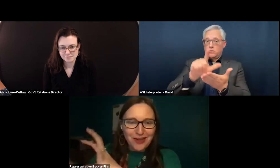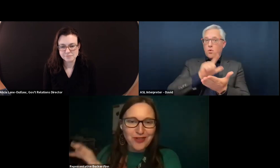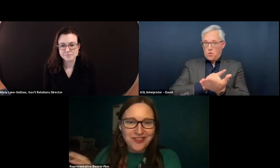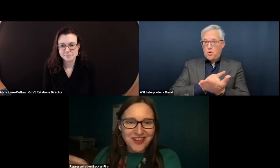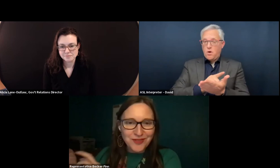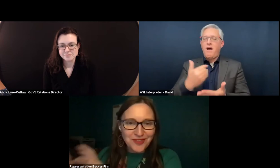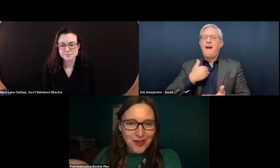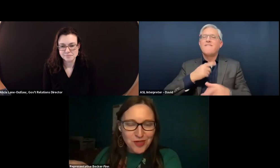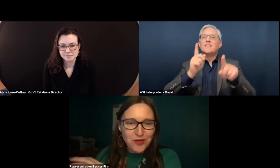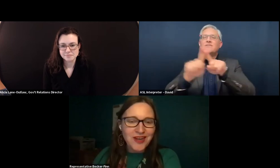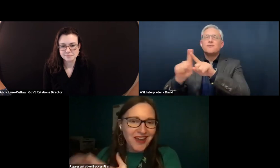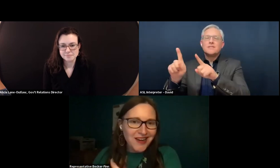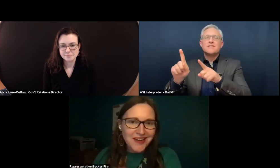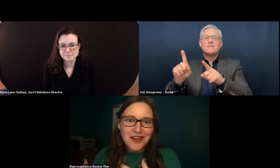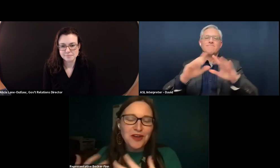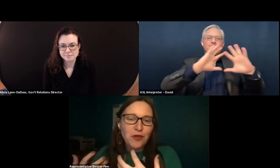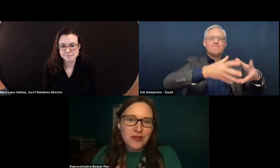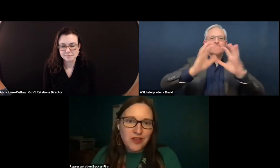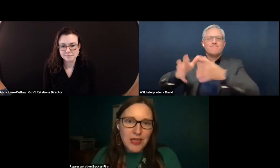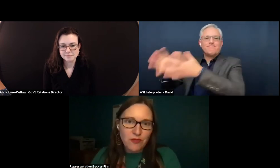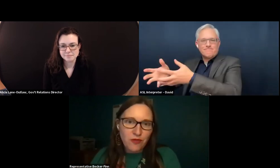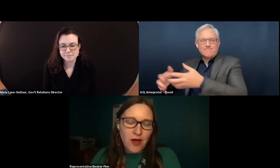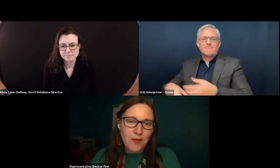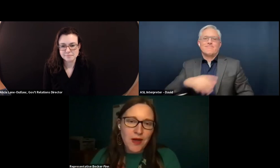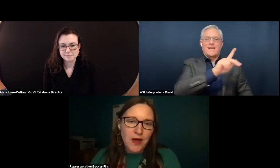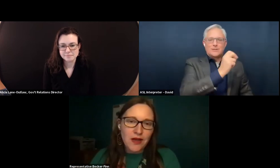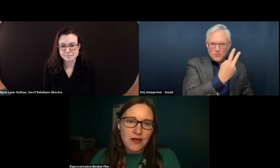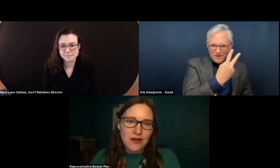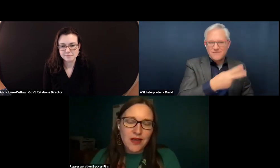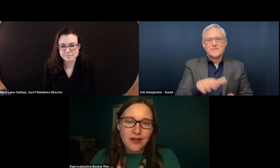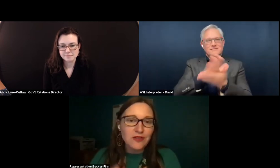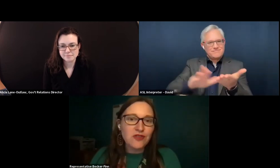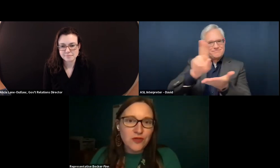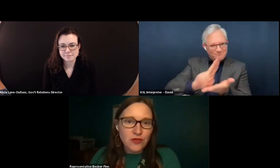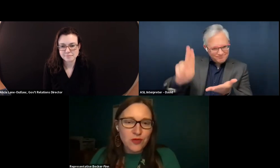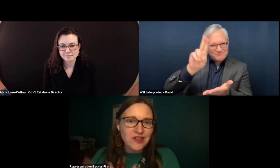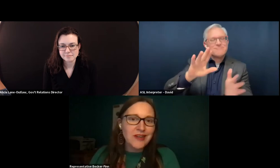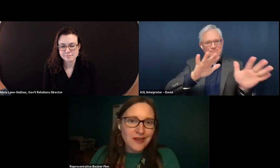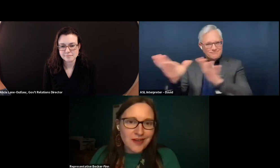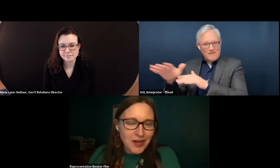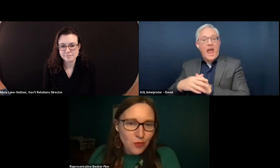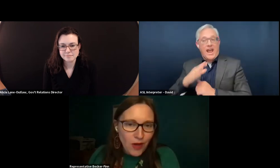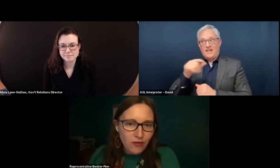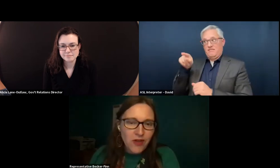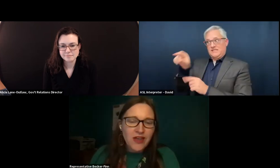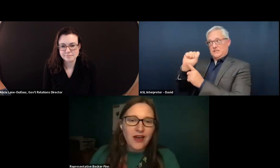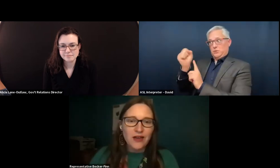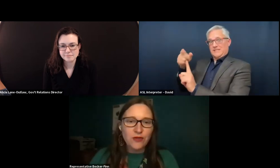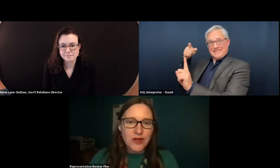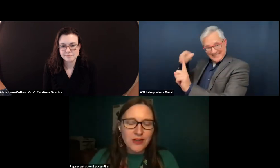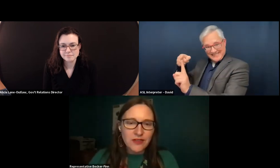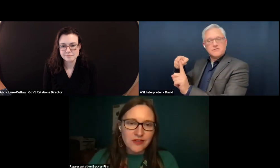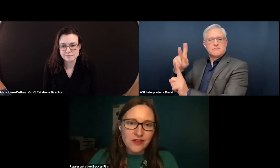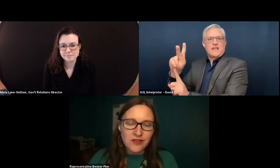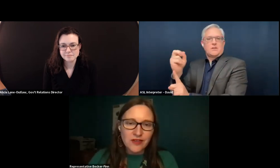different sections of statute. And again, you know, this came from a student who was in K-12